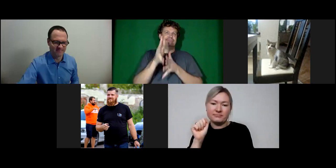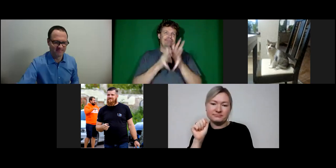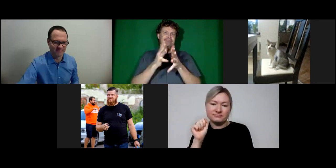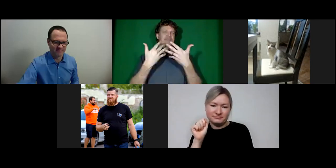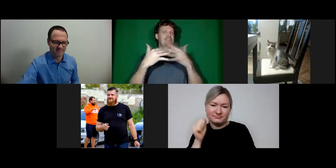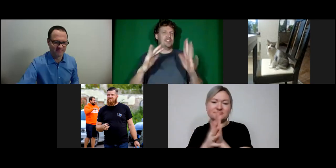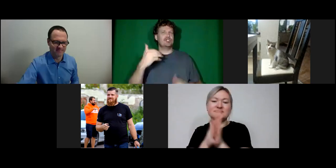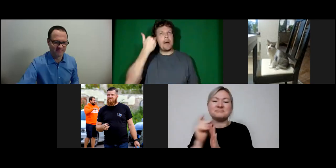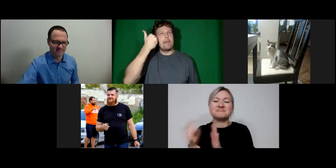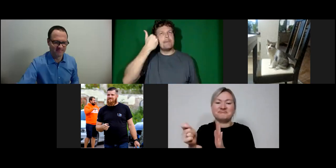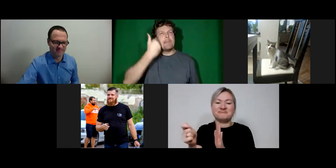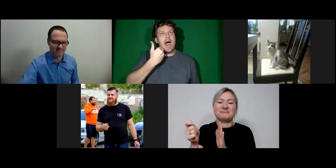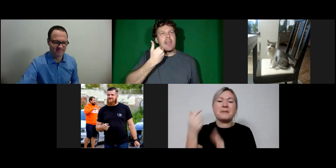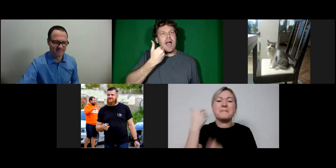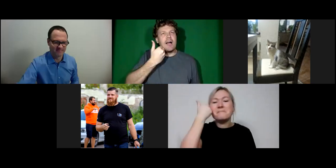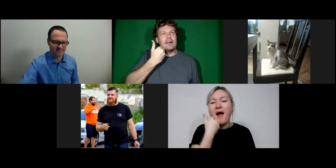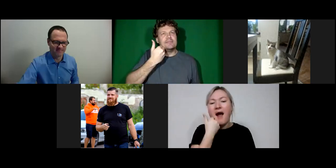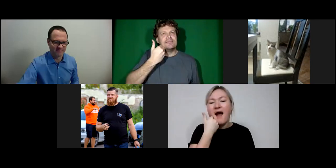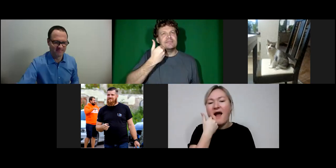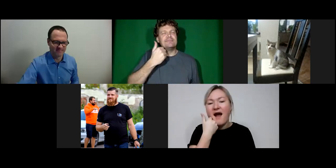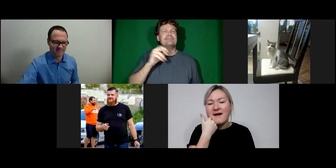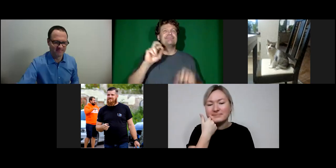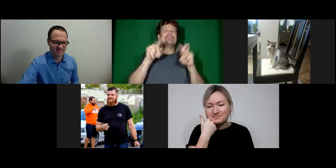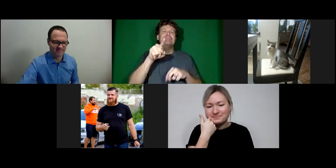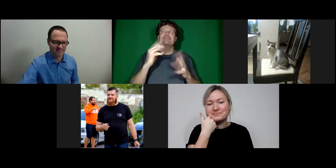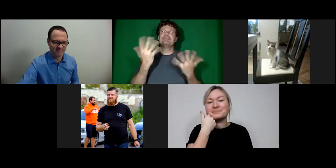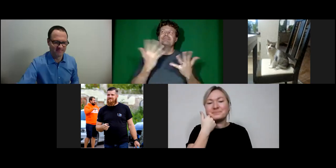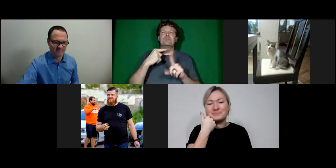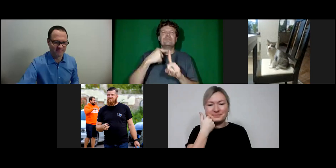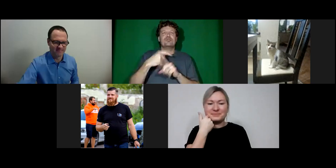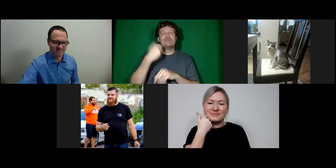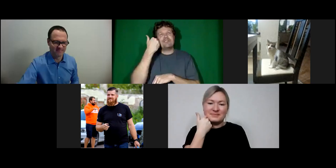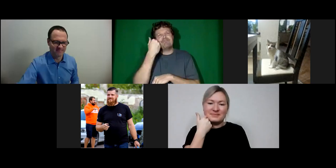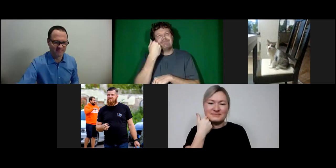I selected my dance partner, Maya. She has a sign name like this,